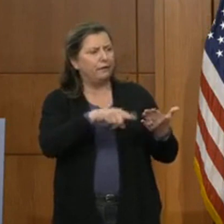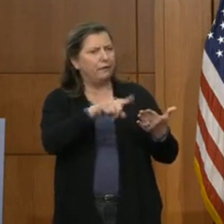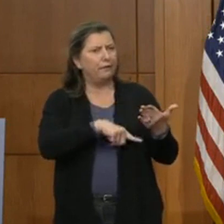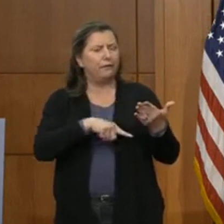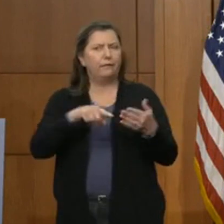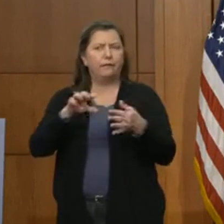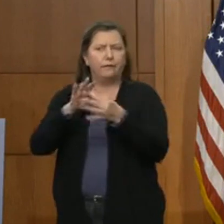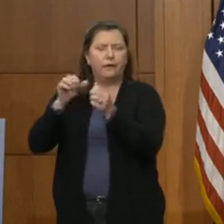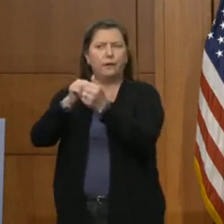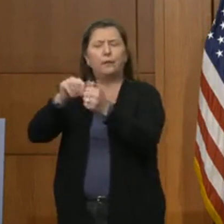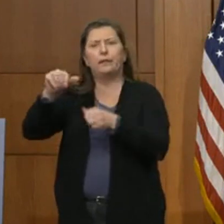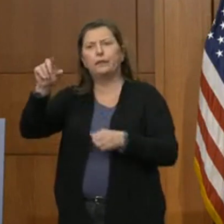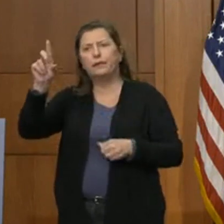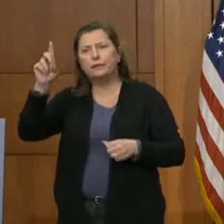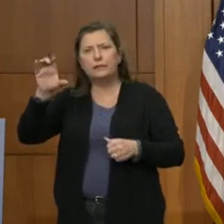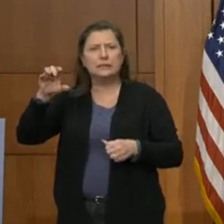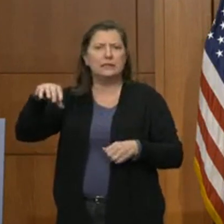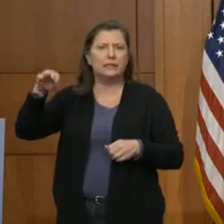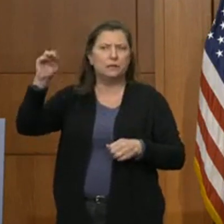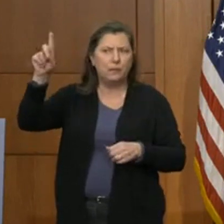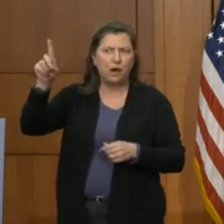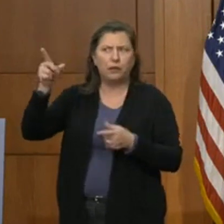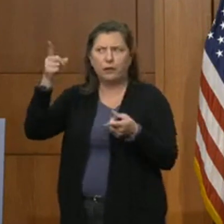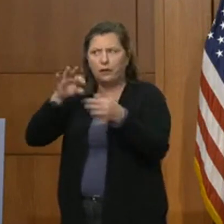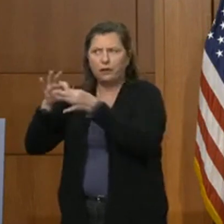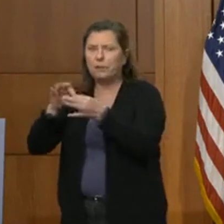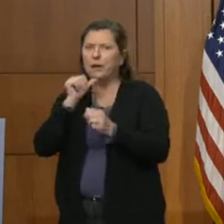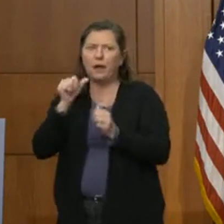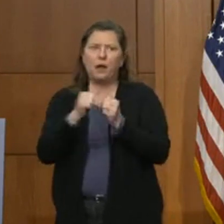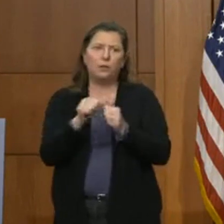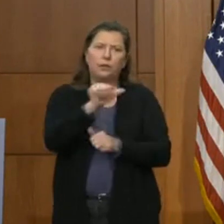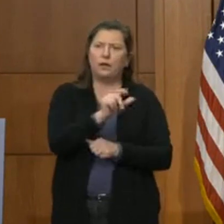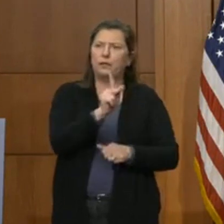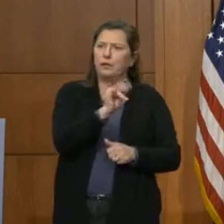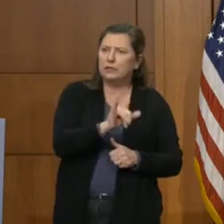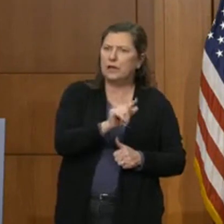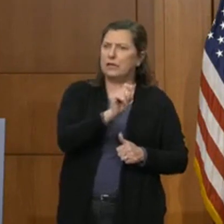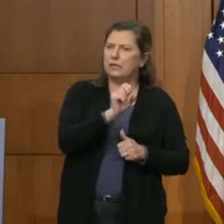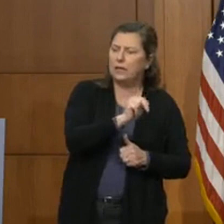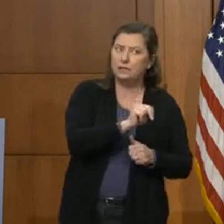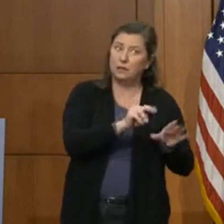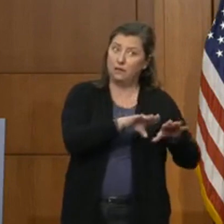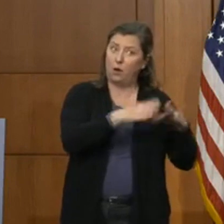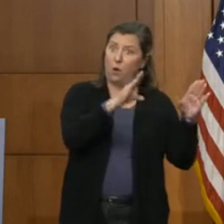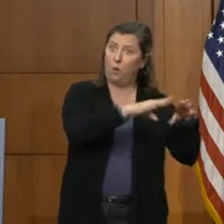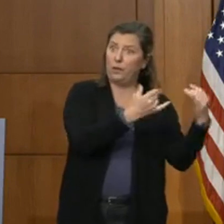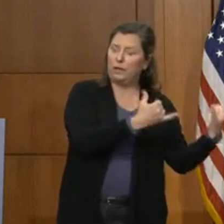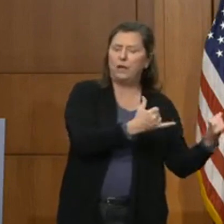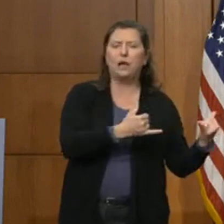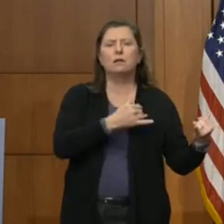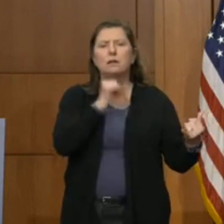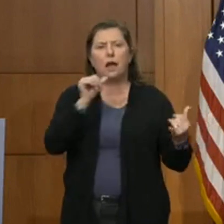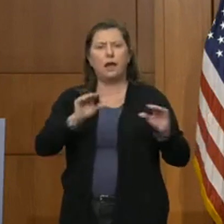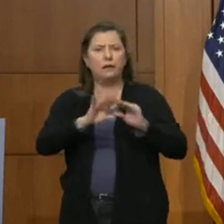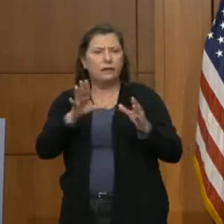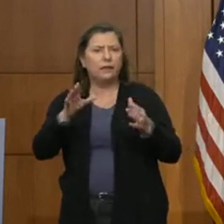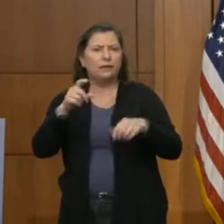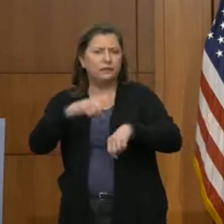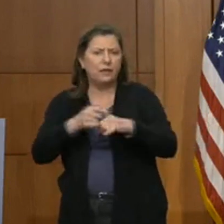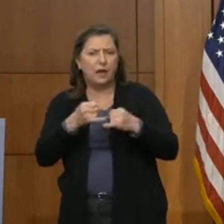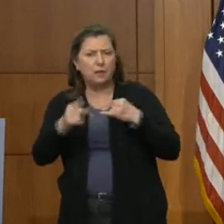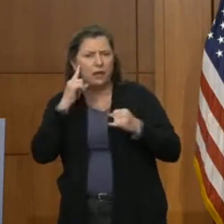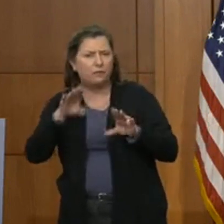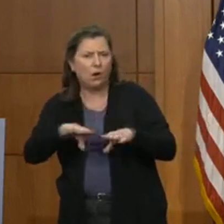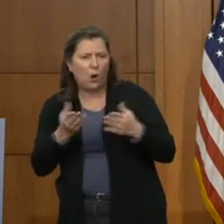and Tennessee where they're lifting restrictions, and also asking for more concrete timelines regarding the phases in the reopening. Do you have a response